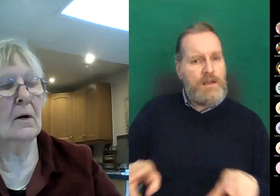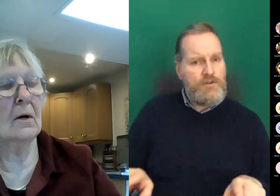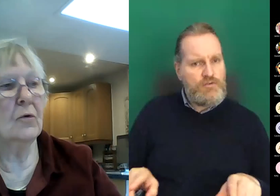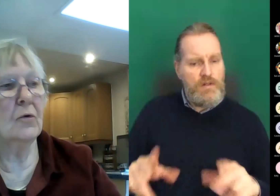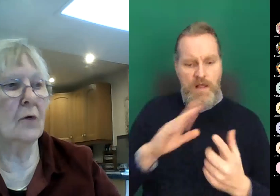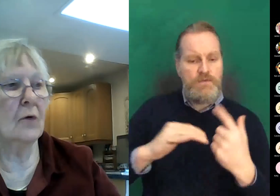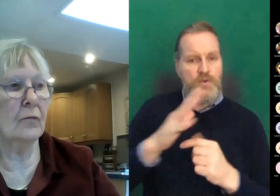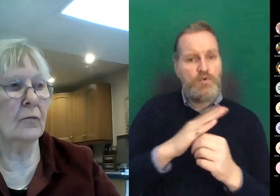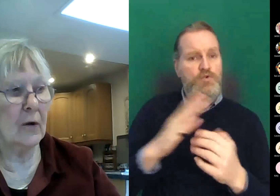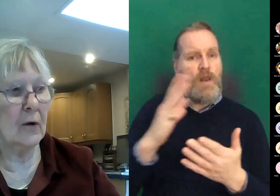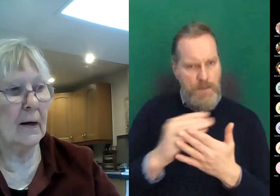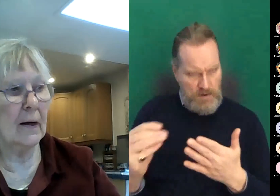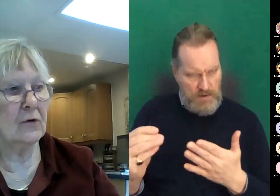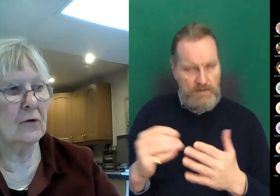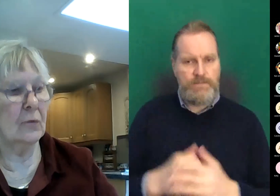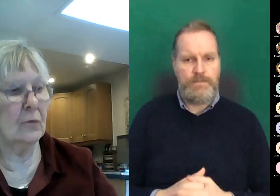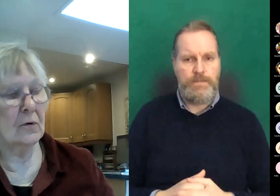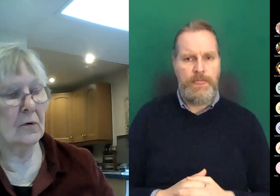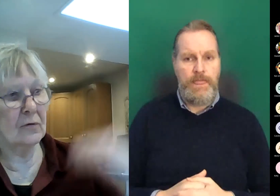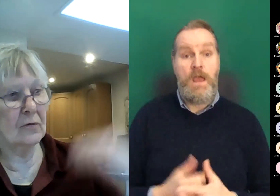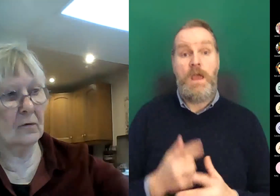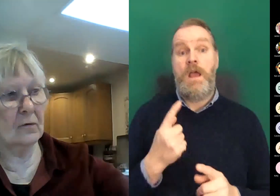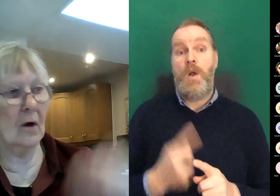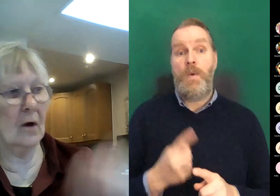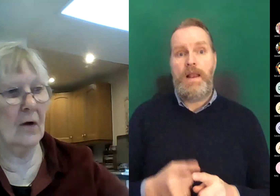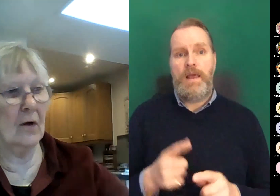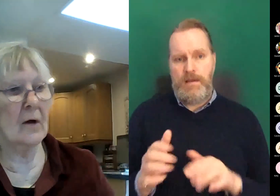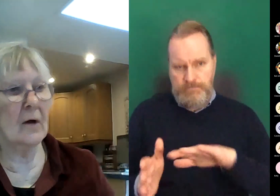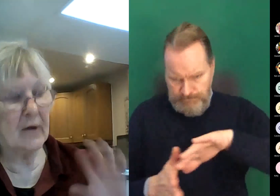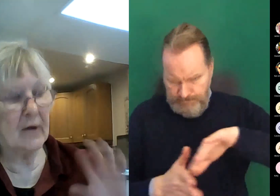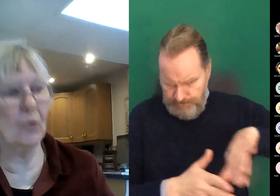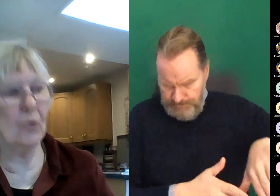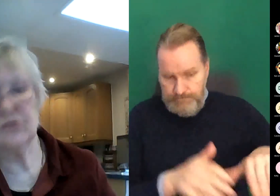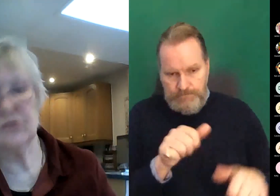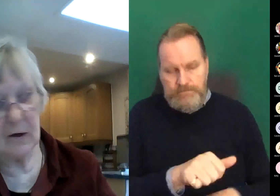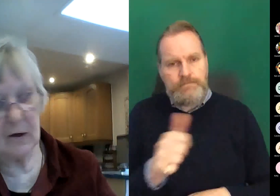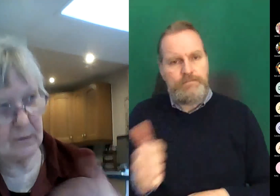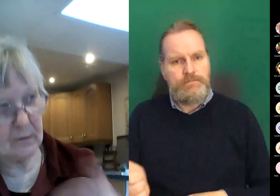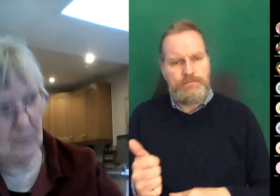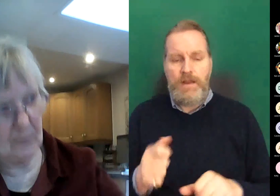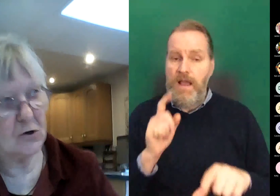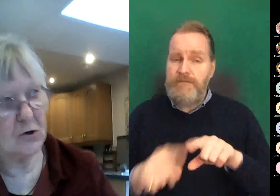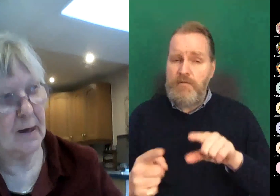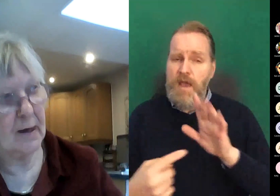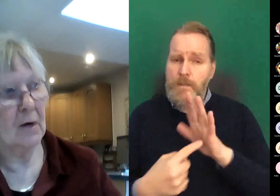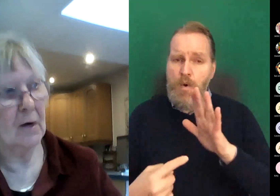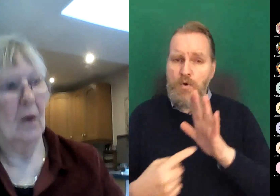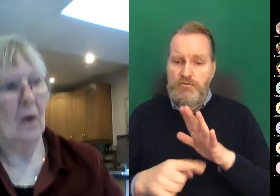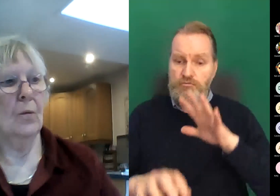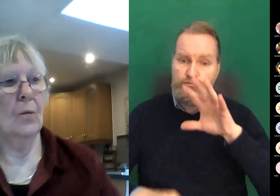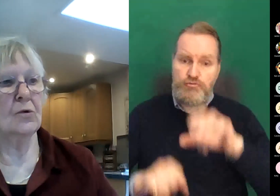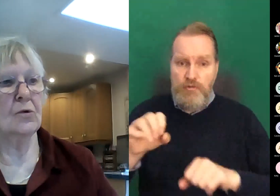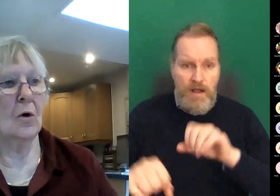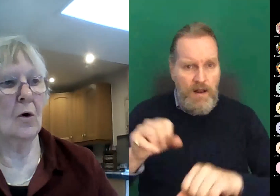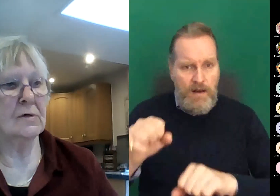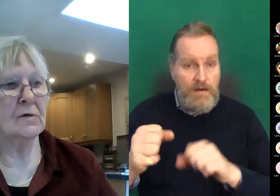I'm going to move on very quickly to a very important struggle that emerged then, which was